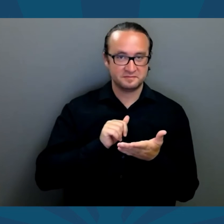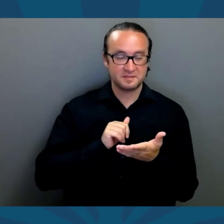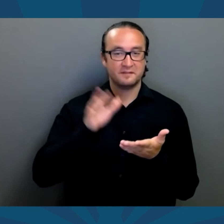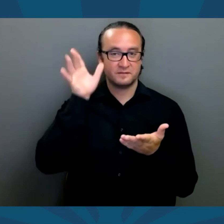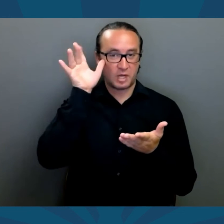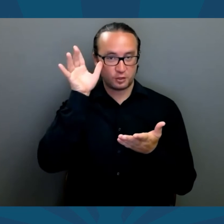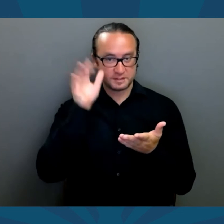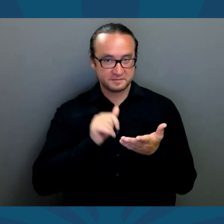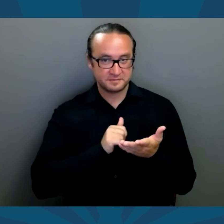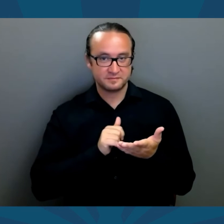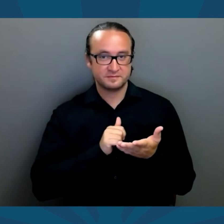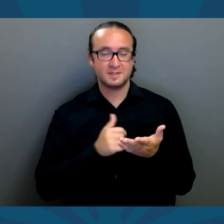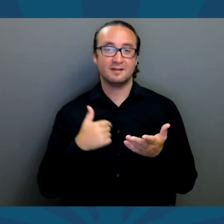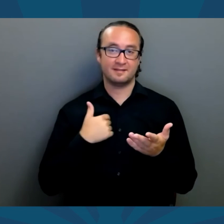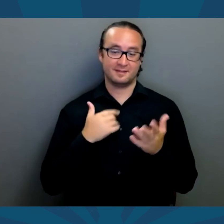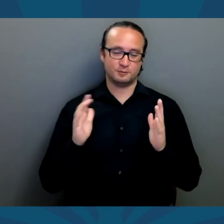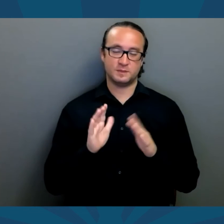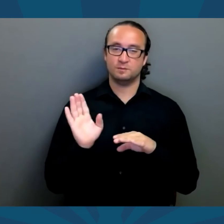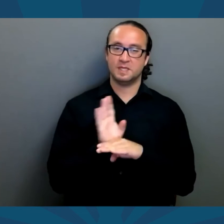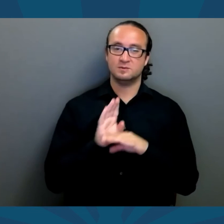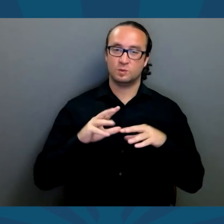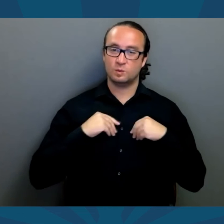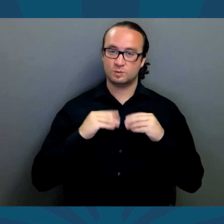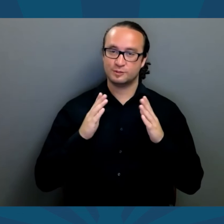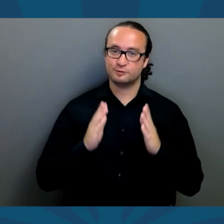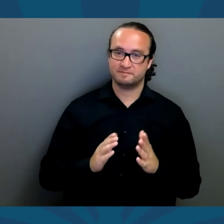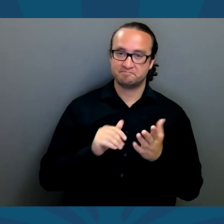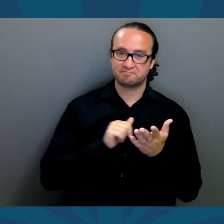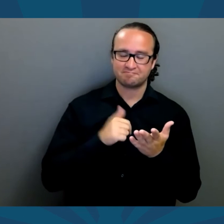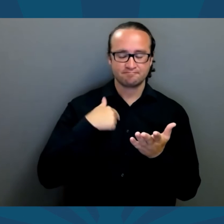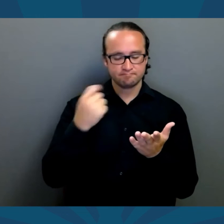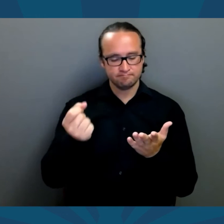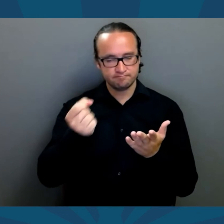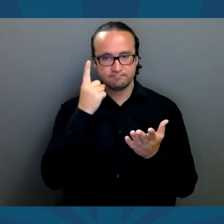As a husband, father, and small business owner,